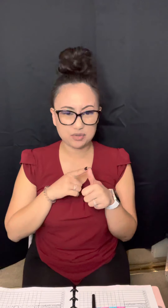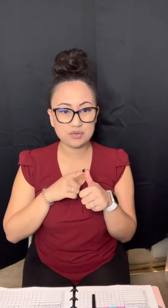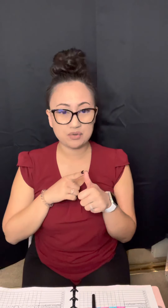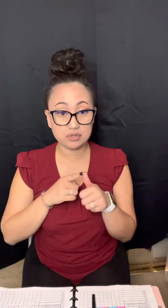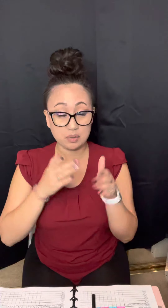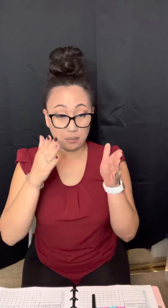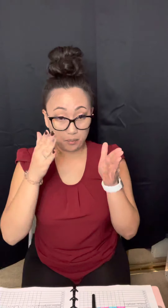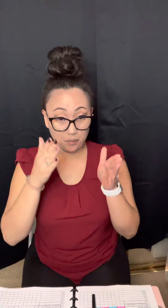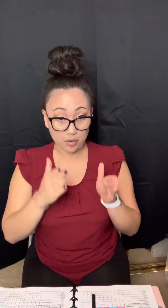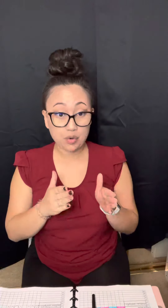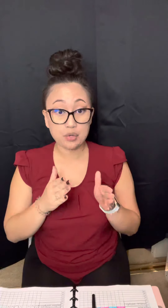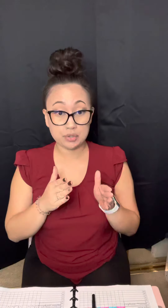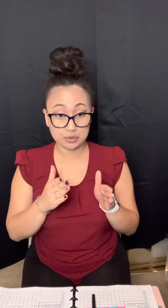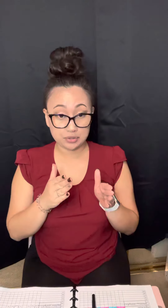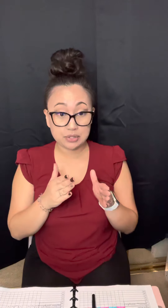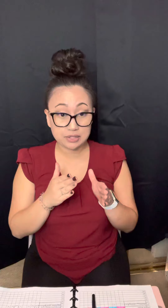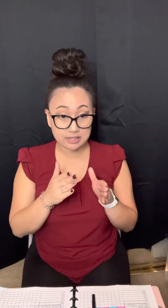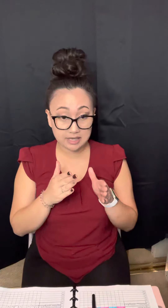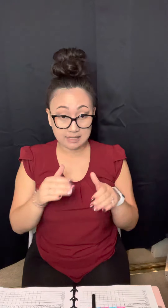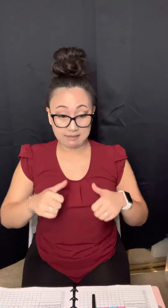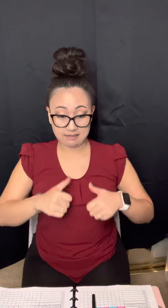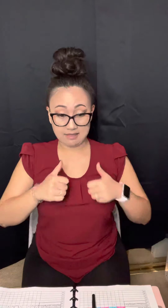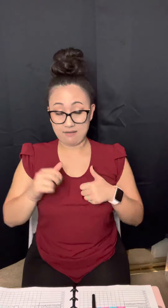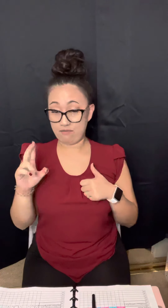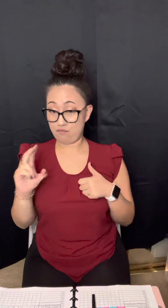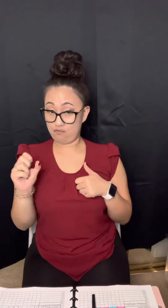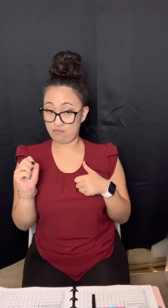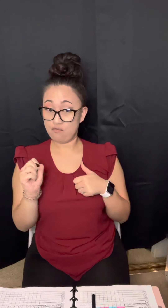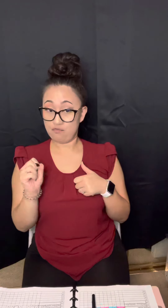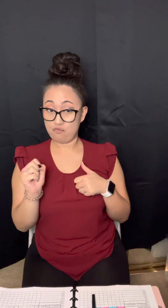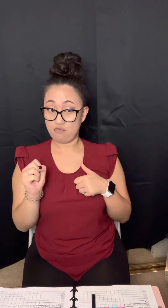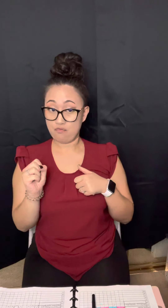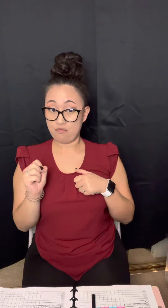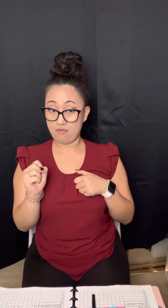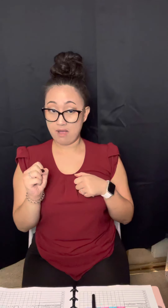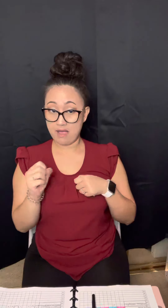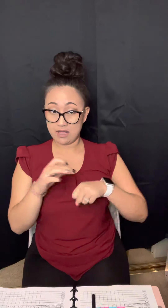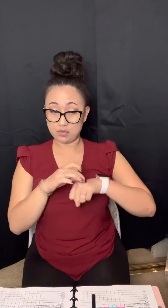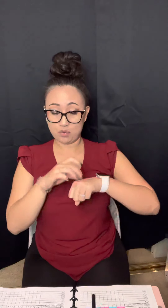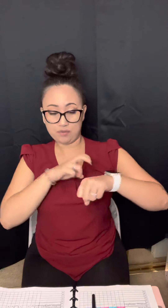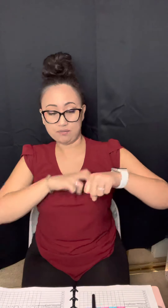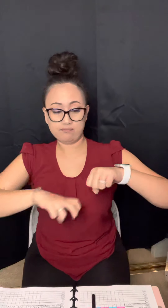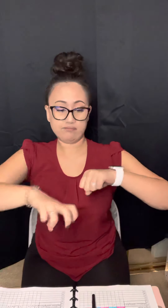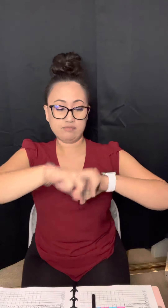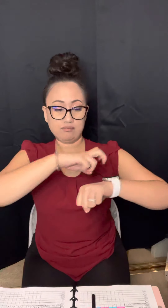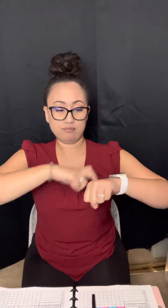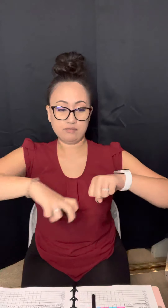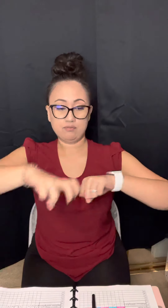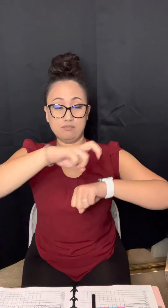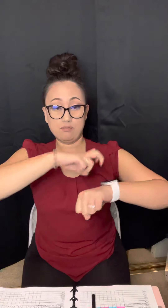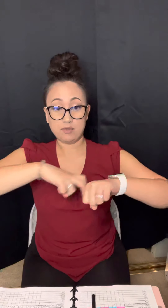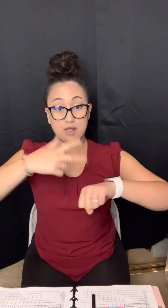in the United States to go around the Earth 3 times in